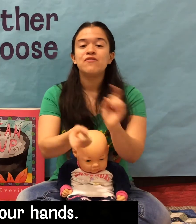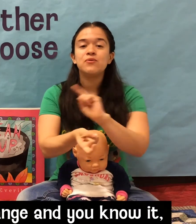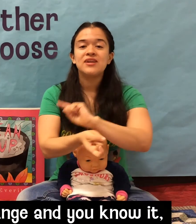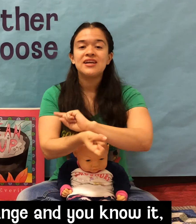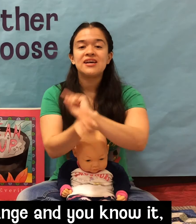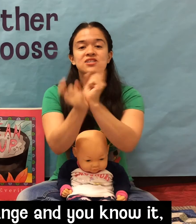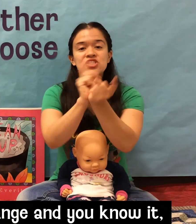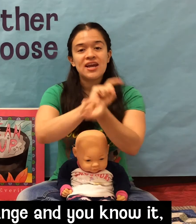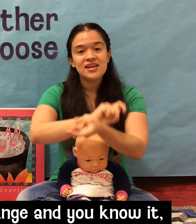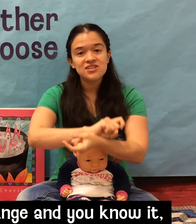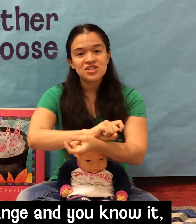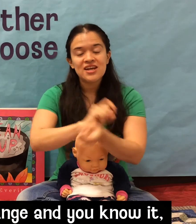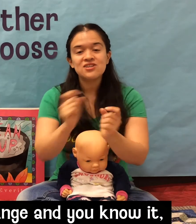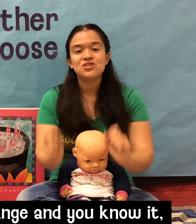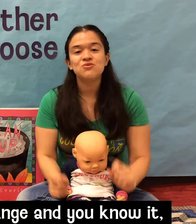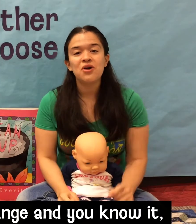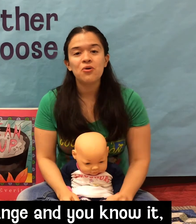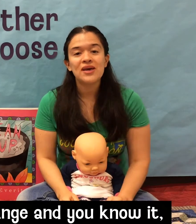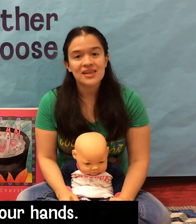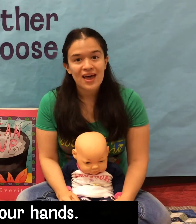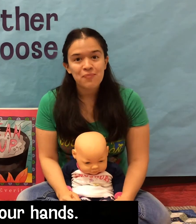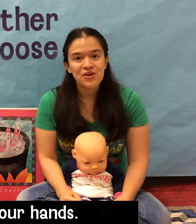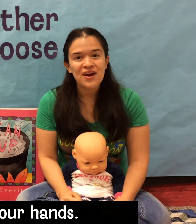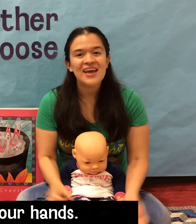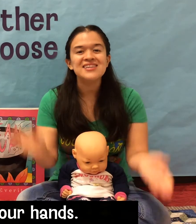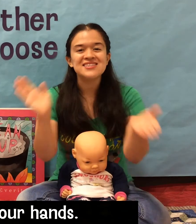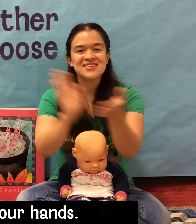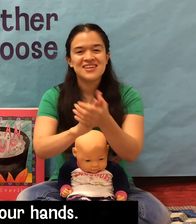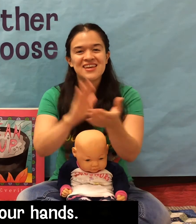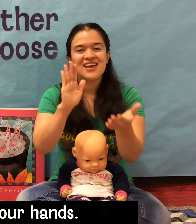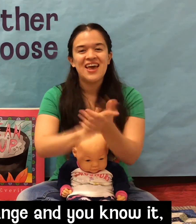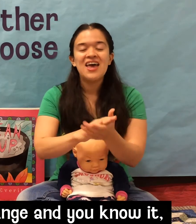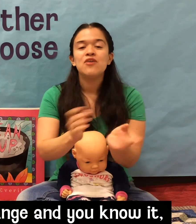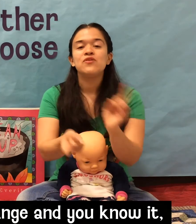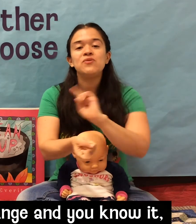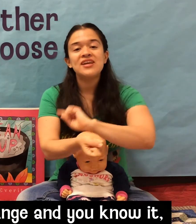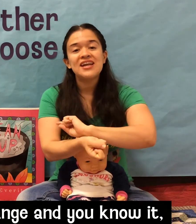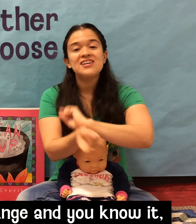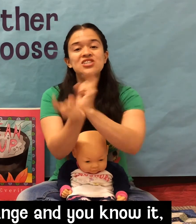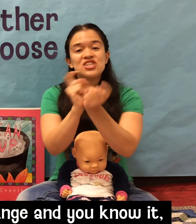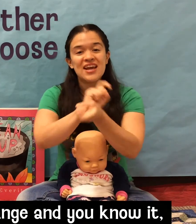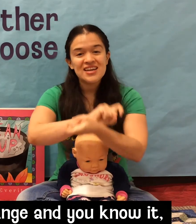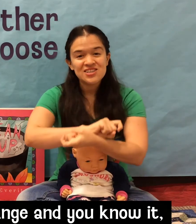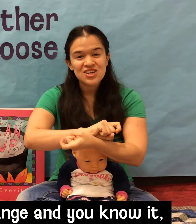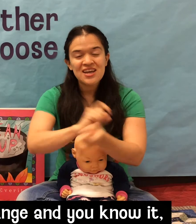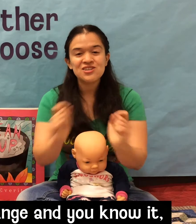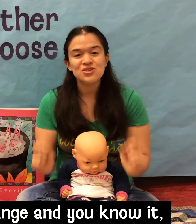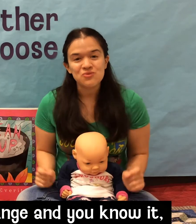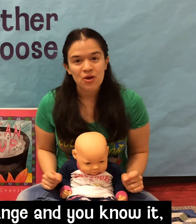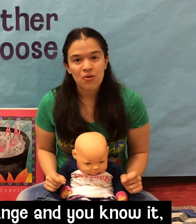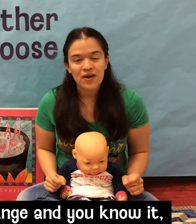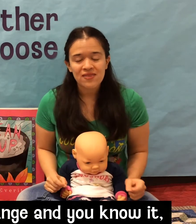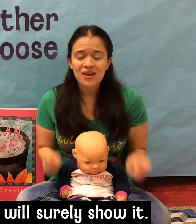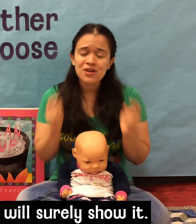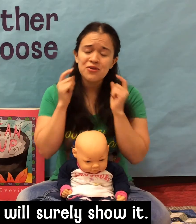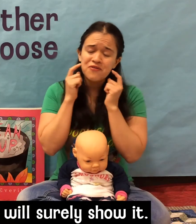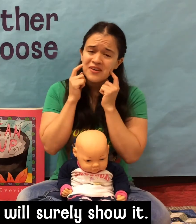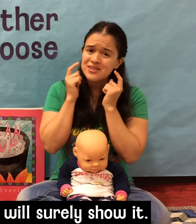you need a change and you know it, clap your hands. If you need a change and you know it, then your face